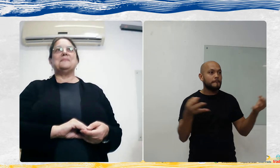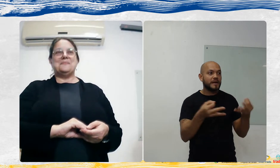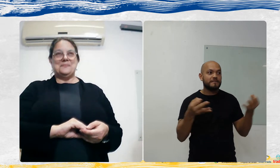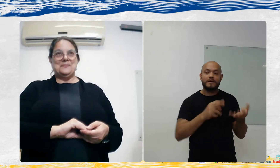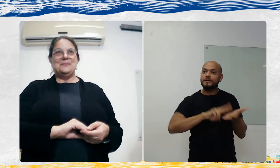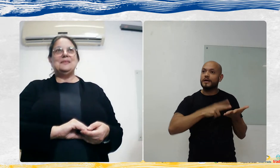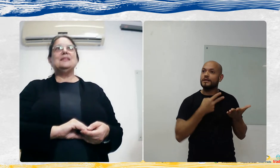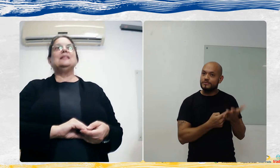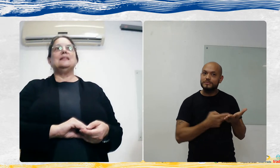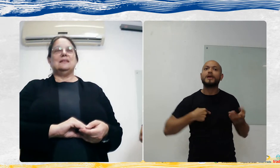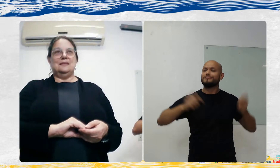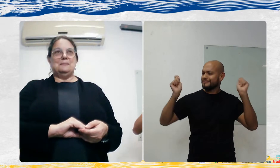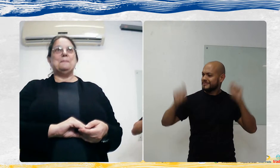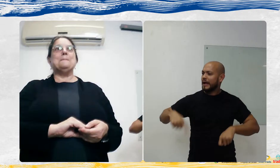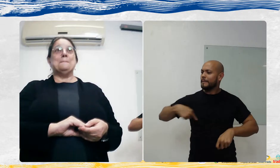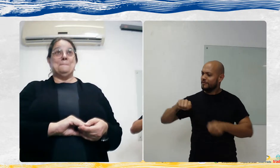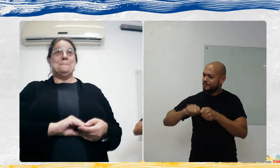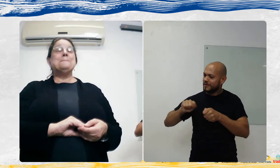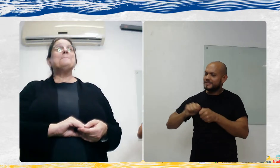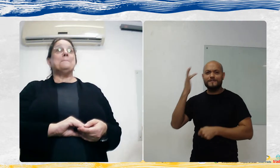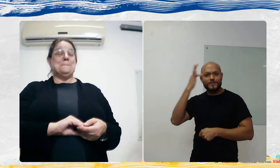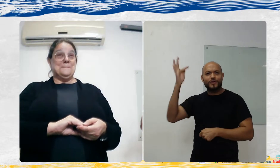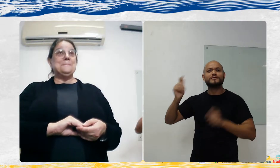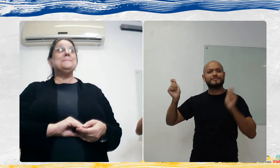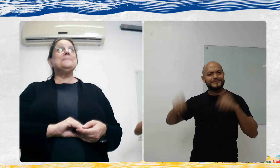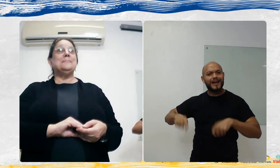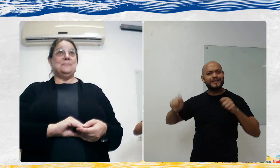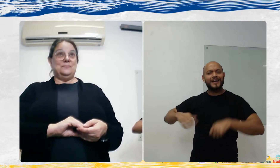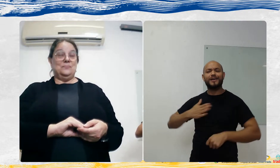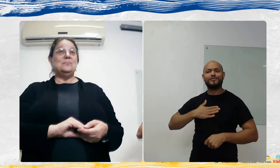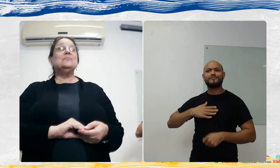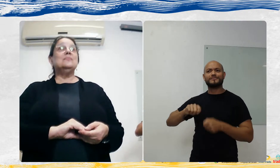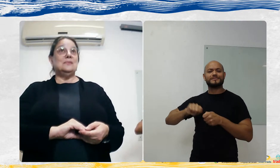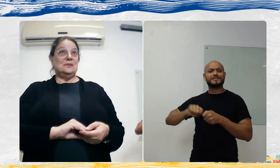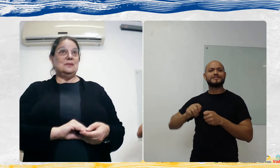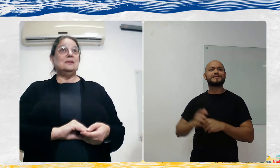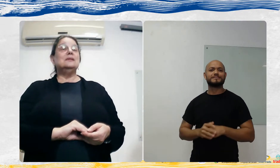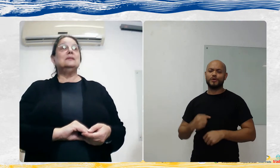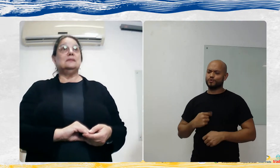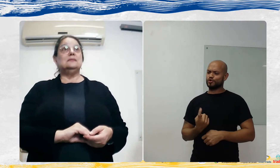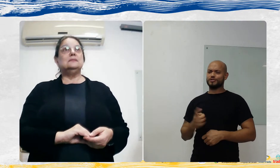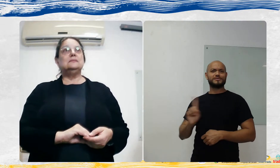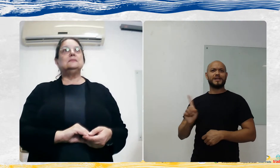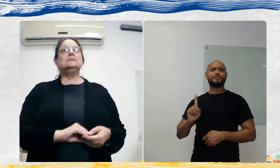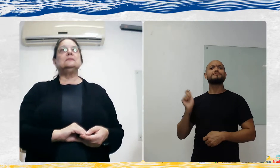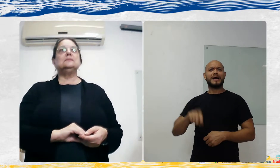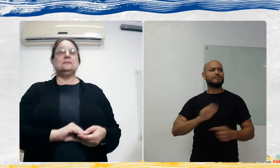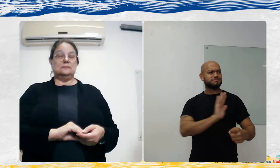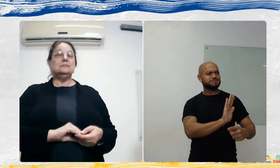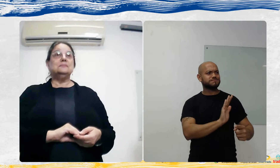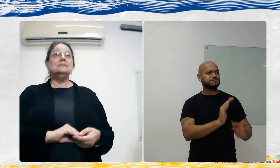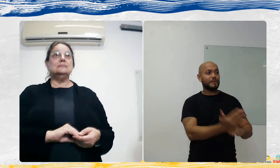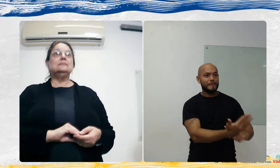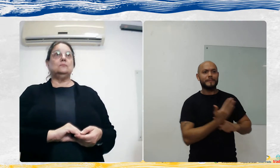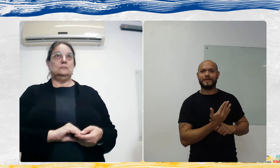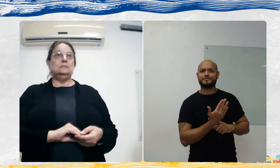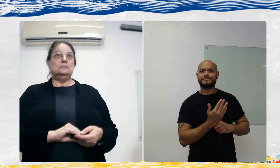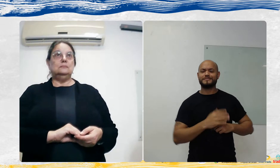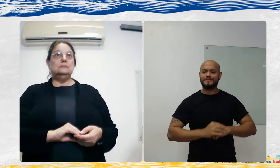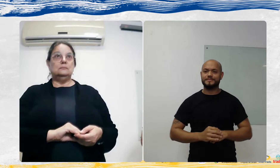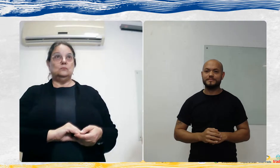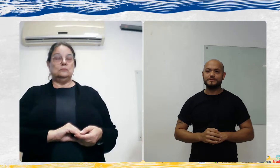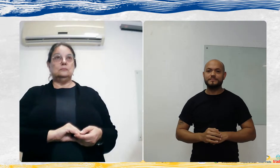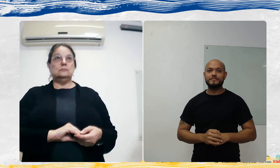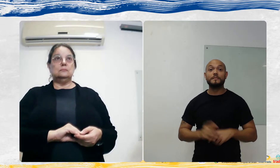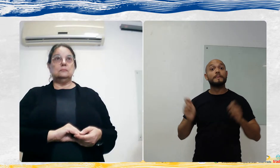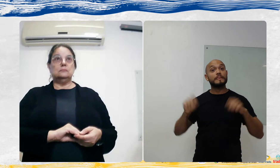yes, I can do this. This is possible. We can do this. I definitely cannot do it by myself, but we can do this. Like I can bring this